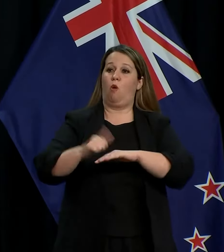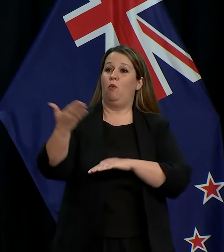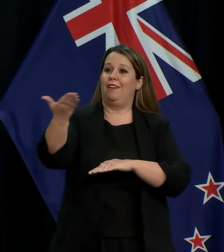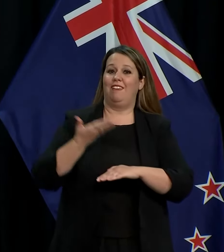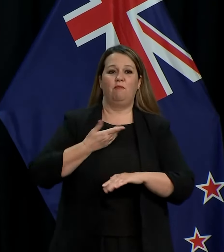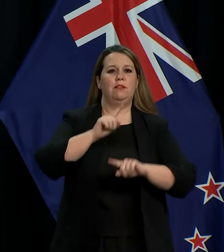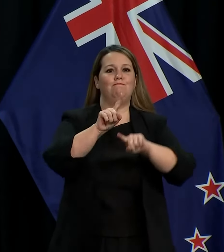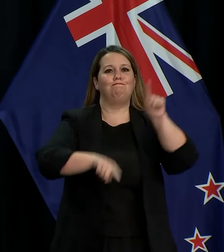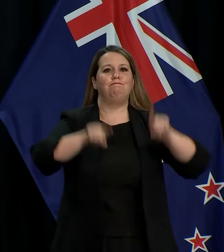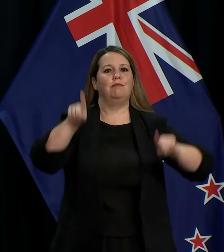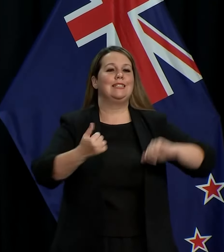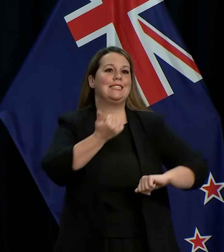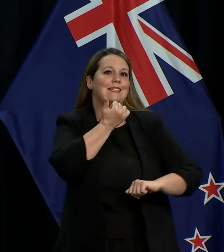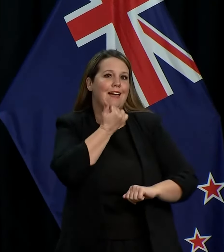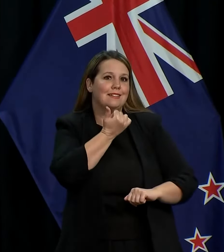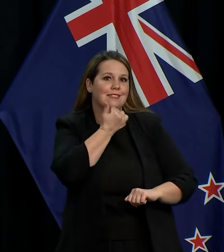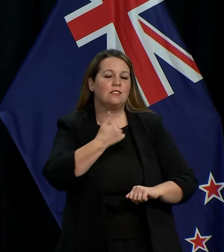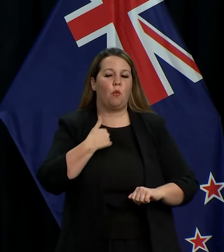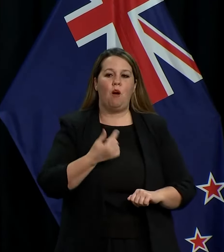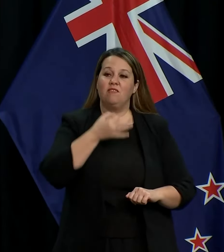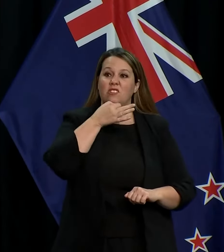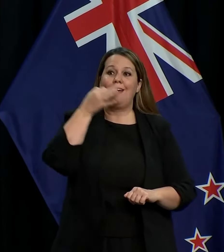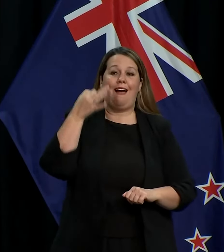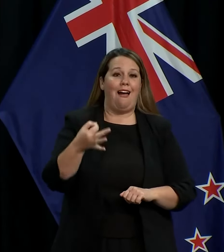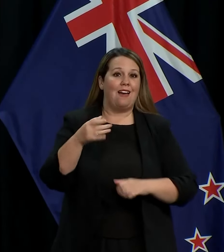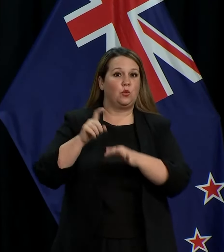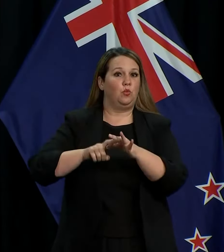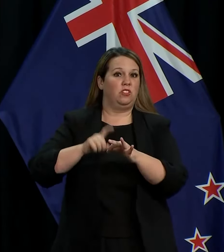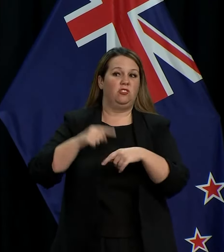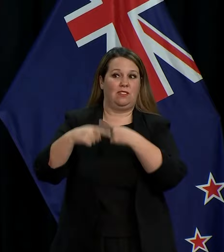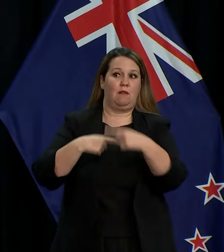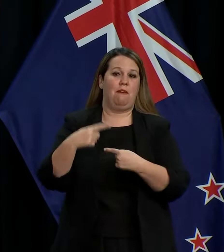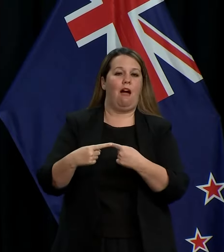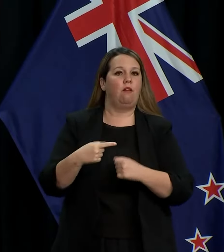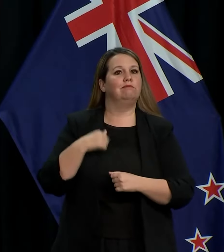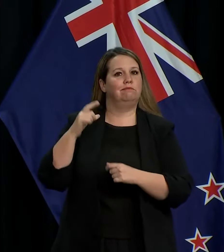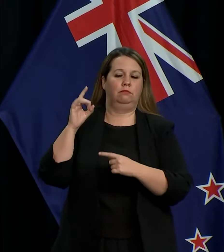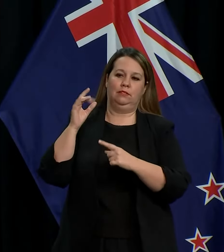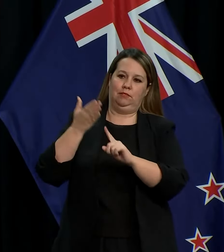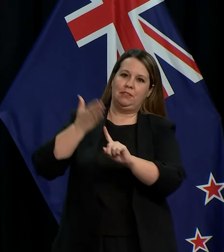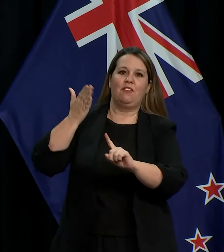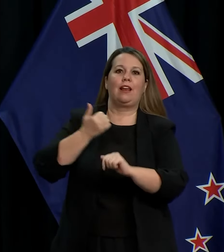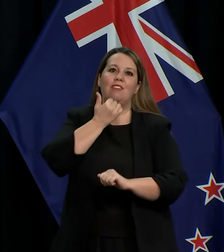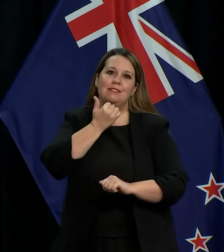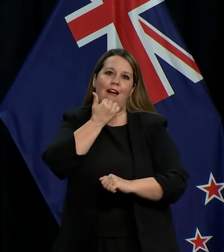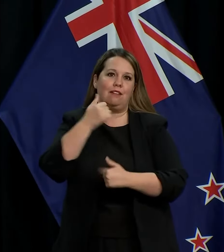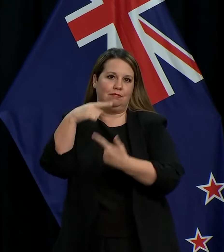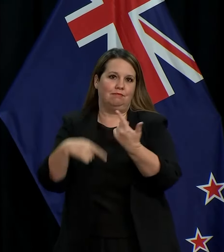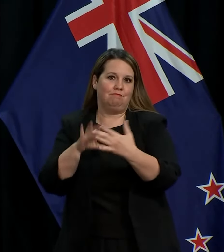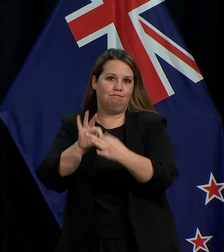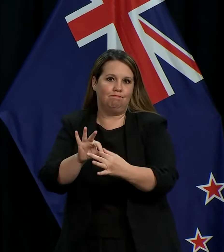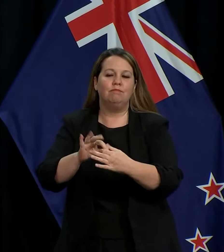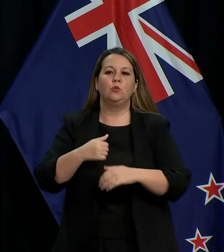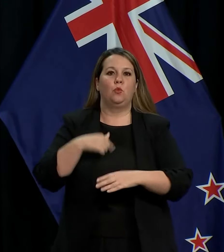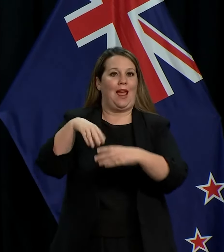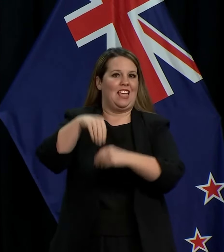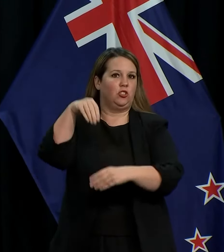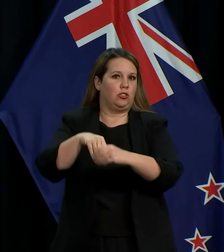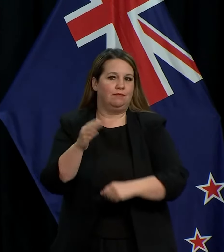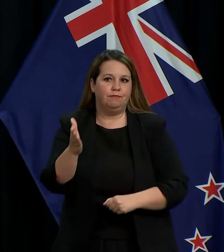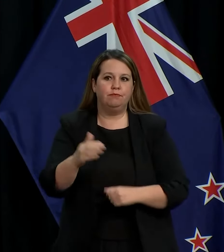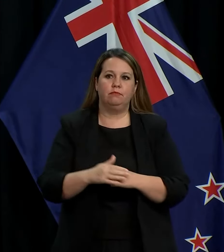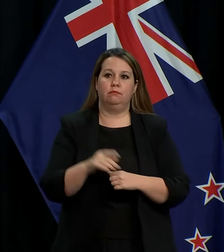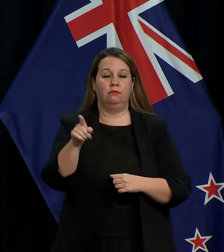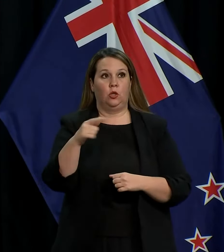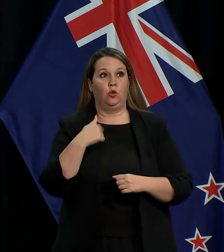dates. I've just asked a couple of questions around some of those dates and preferences and so on. Have you given your indication as to what your preference would be?